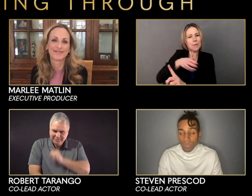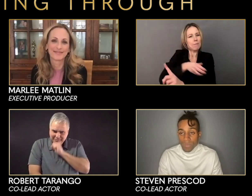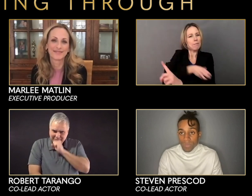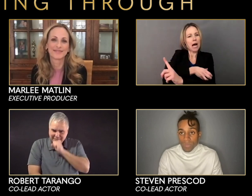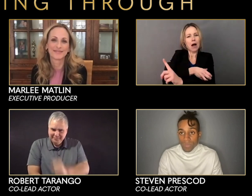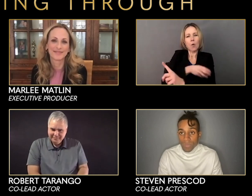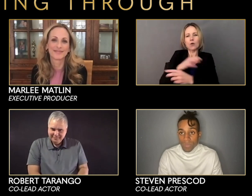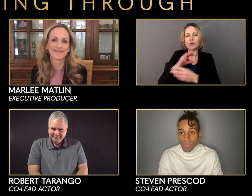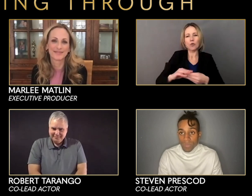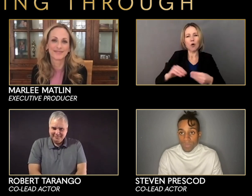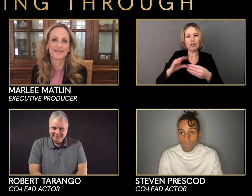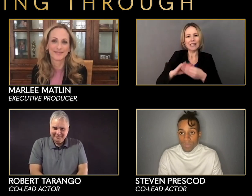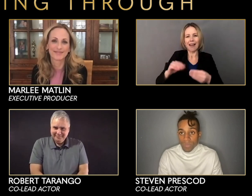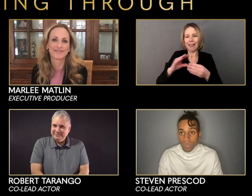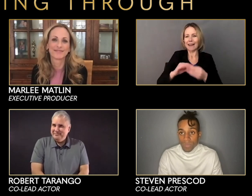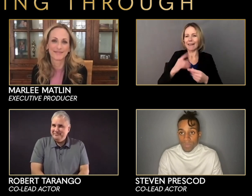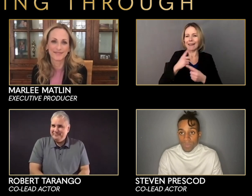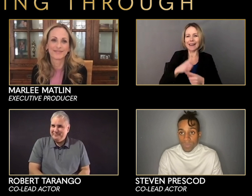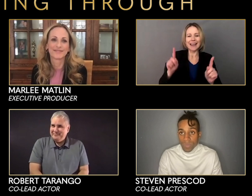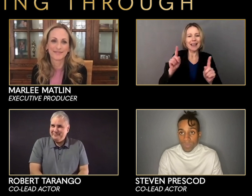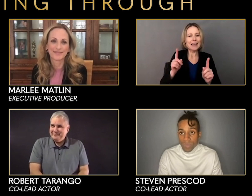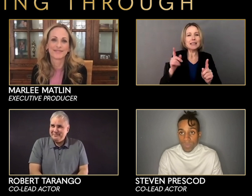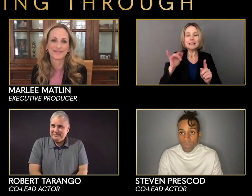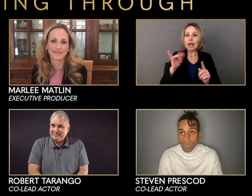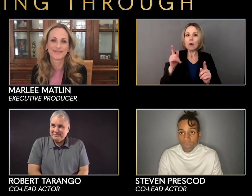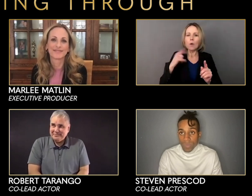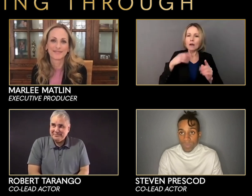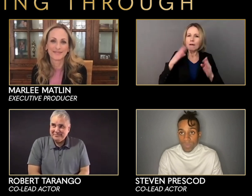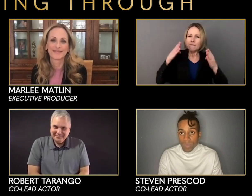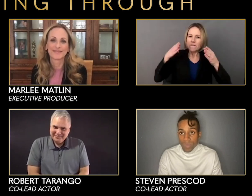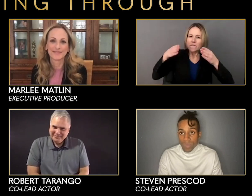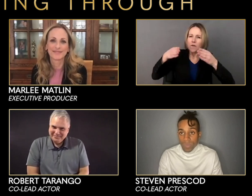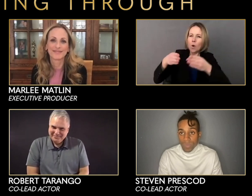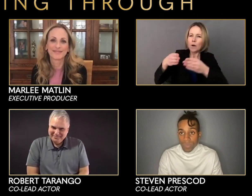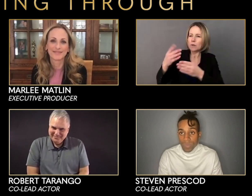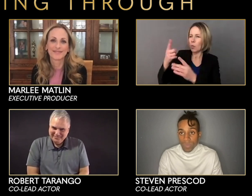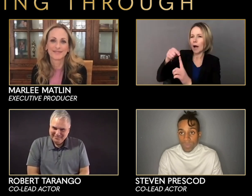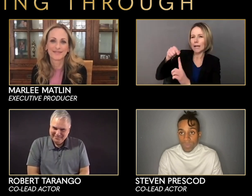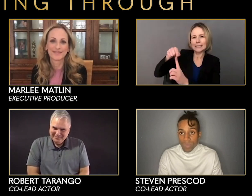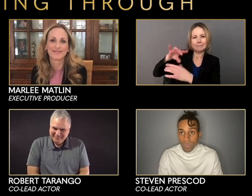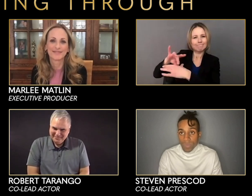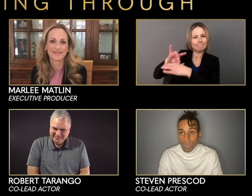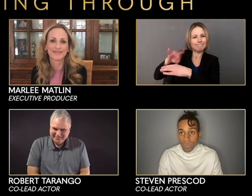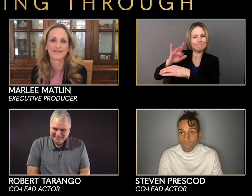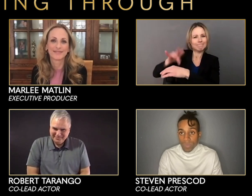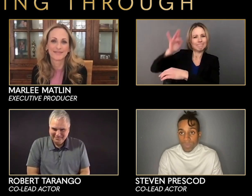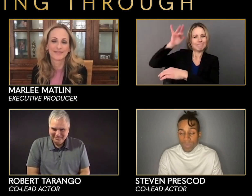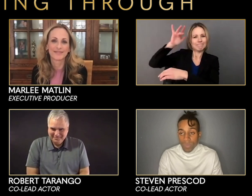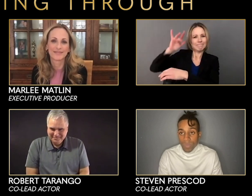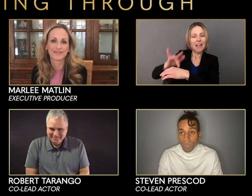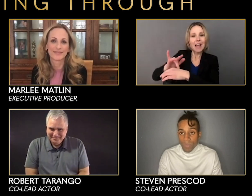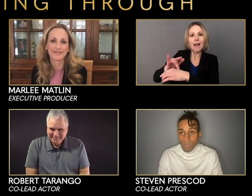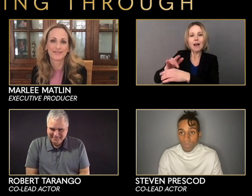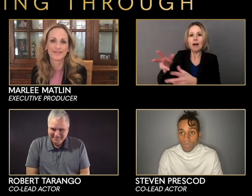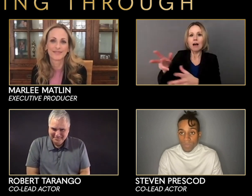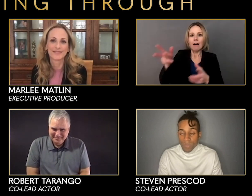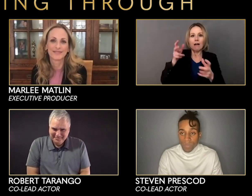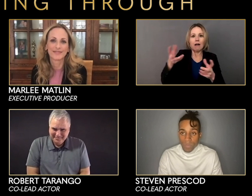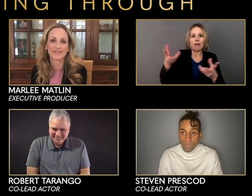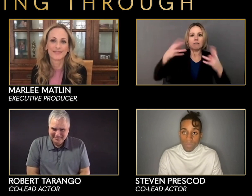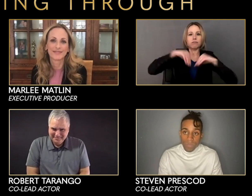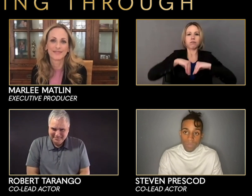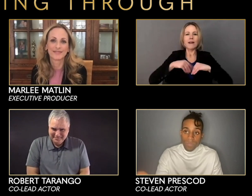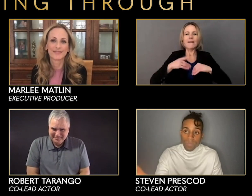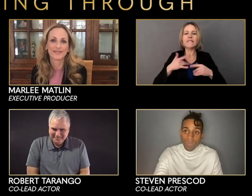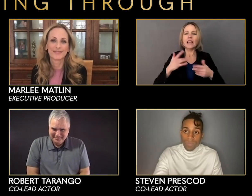singular vessel that we can kind of all put our focus in on and then come out feeling much more connected than we did when we went in.